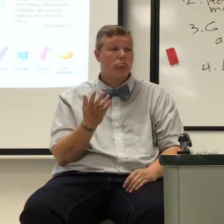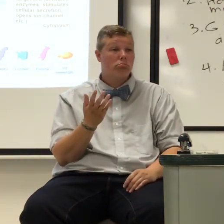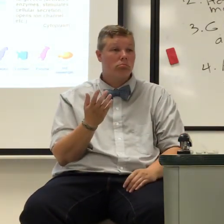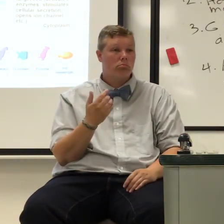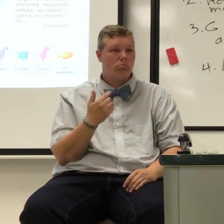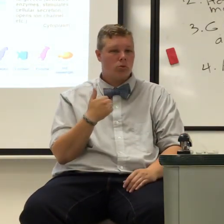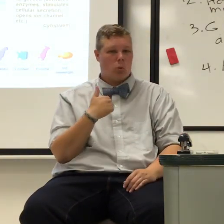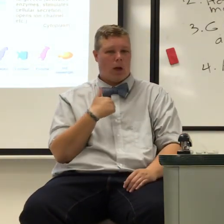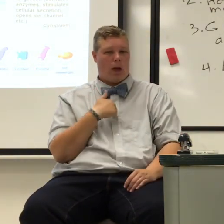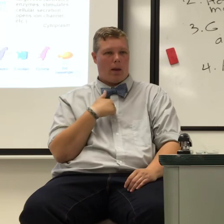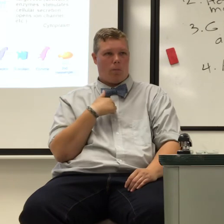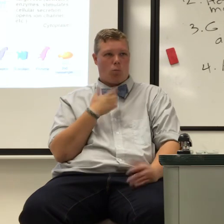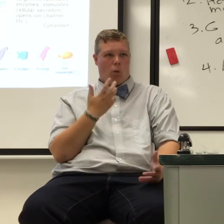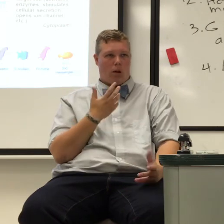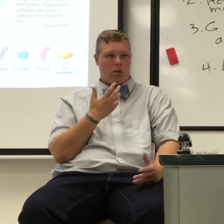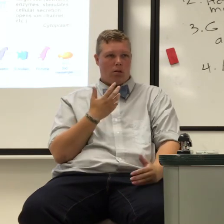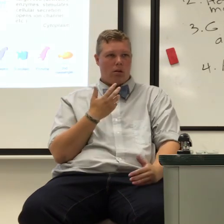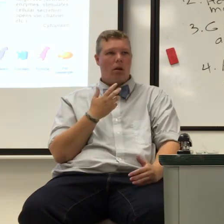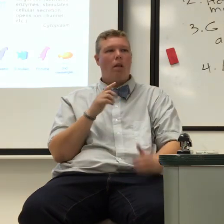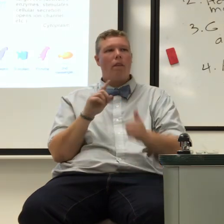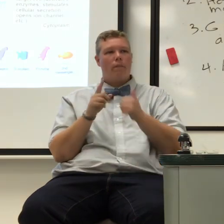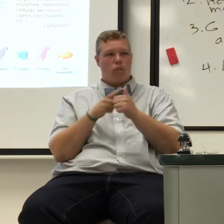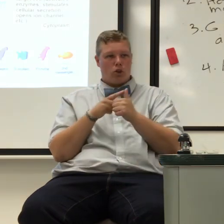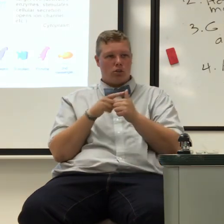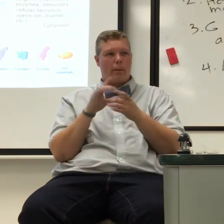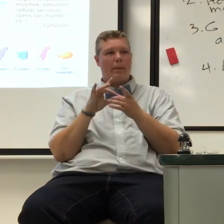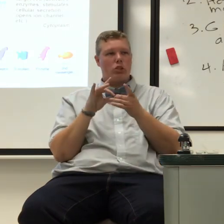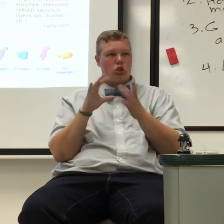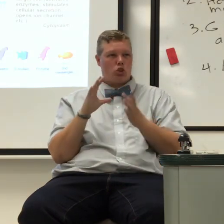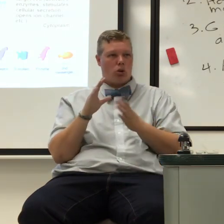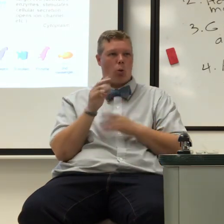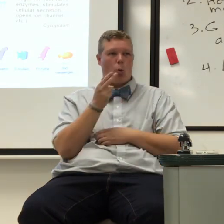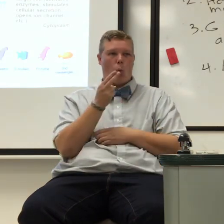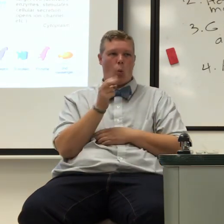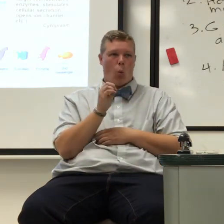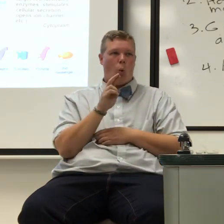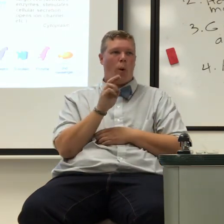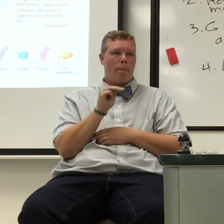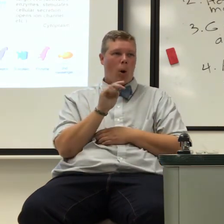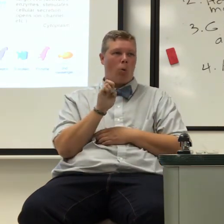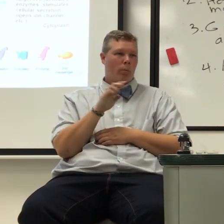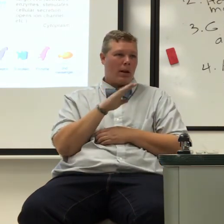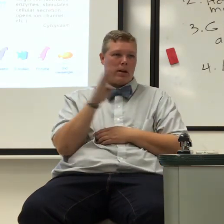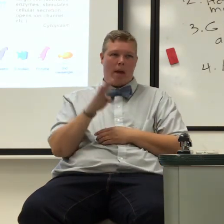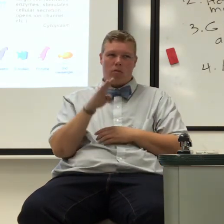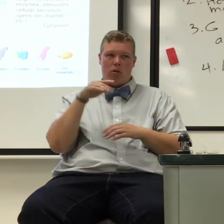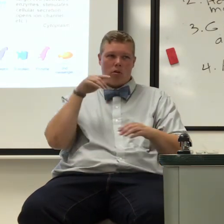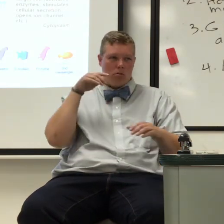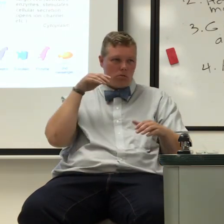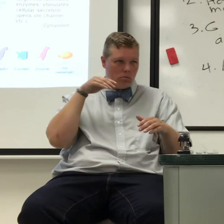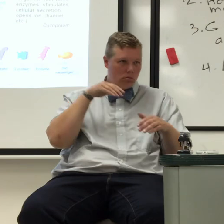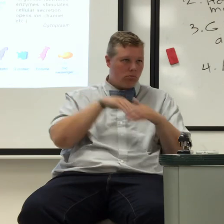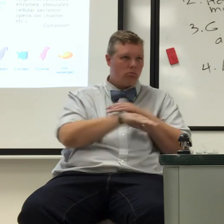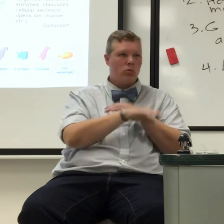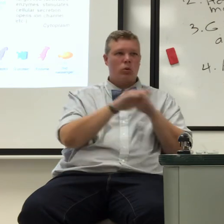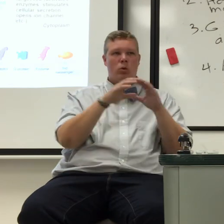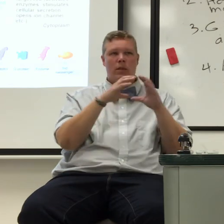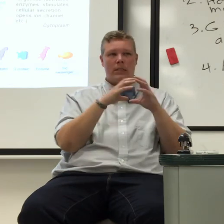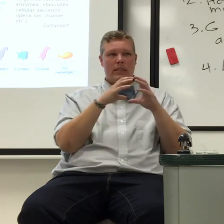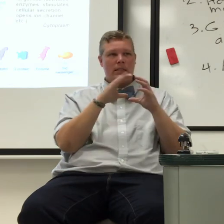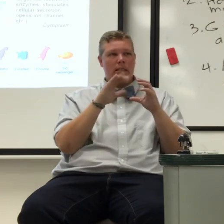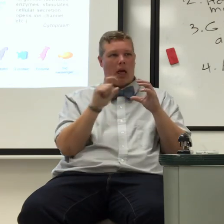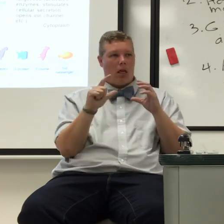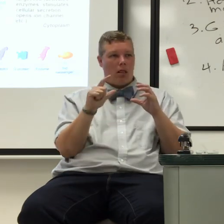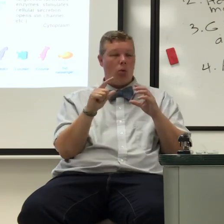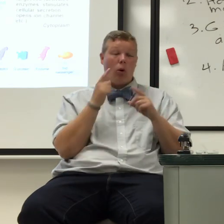I? The first messenger, the hormone. And I never enter the cell. I never enter the house in my analogy. So